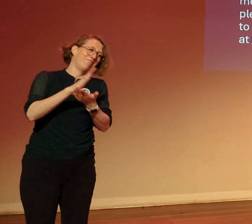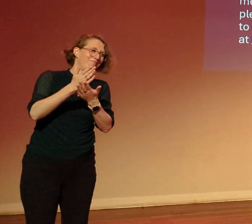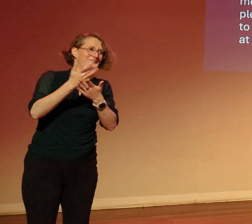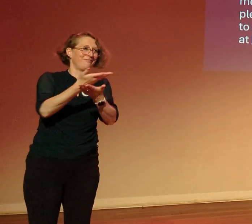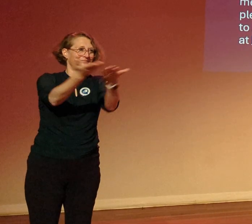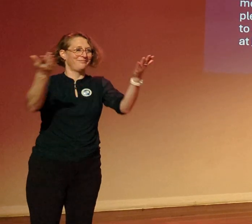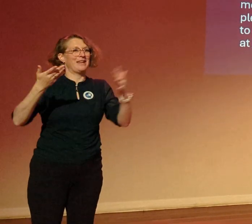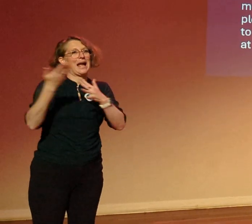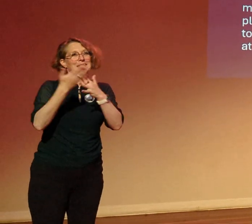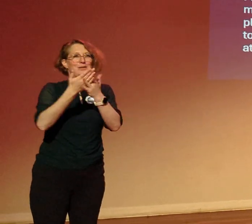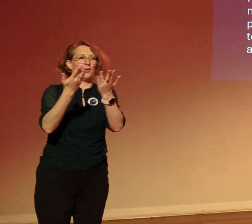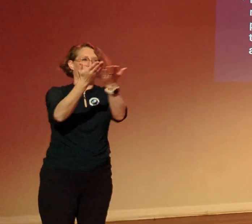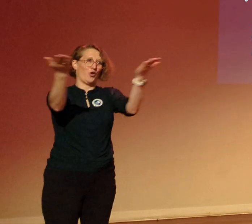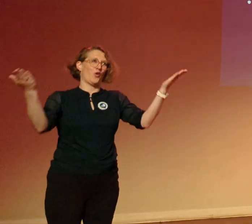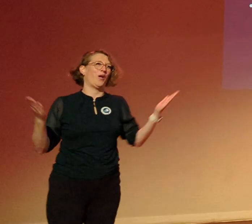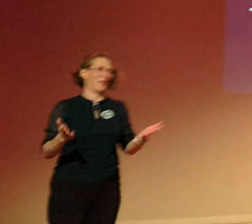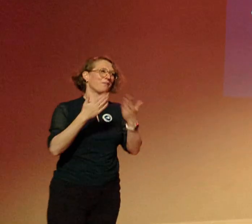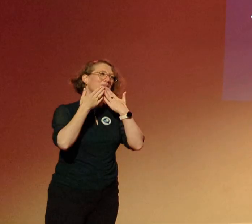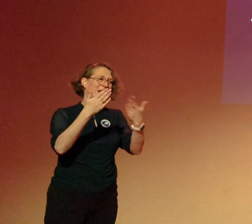us.